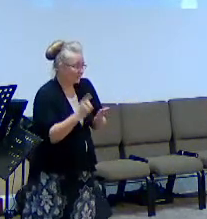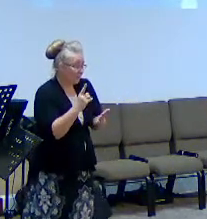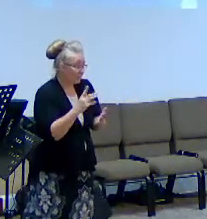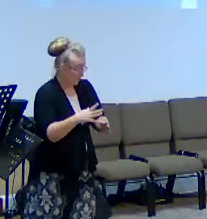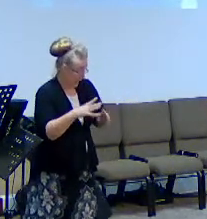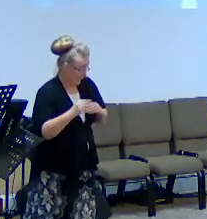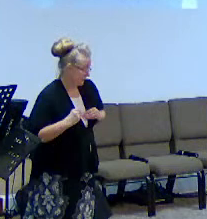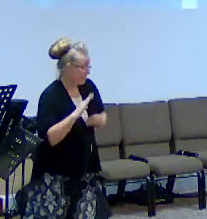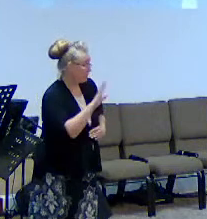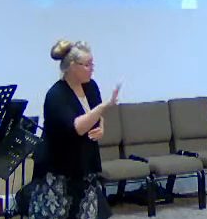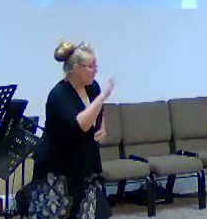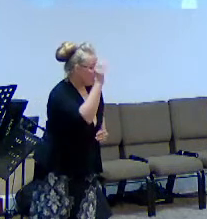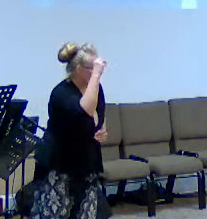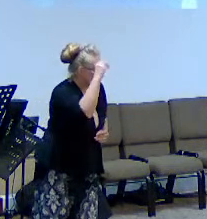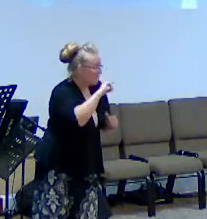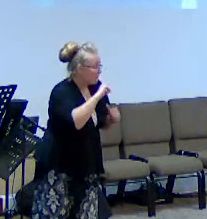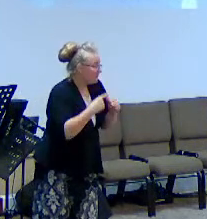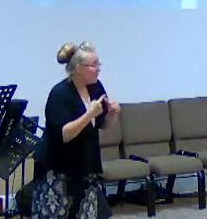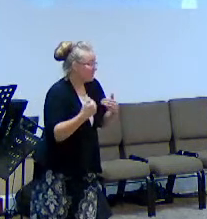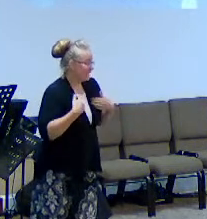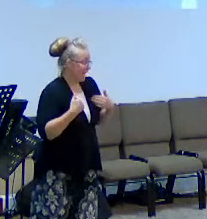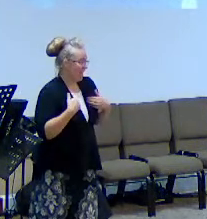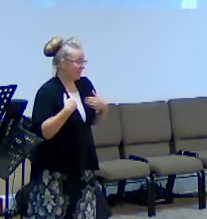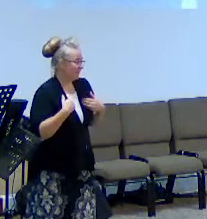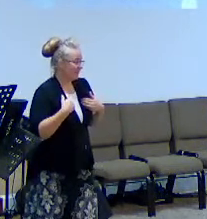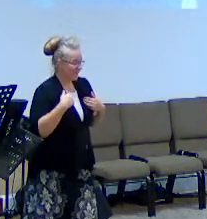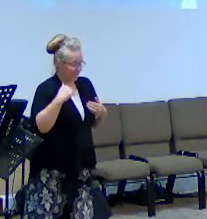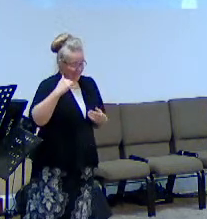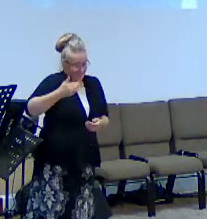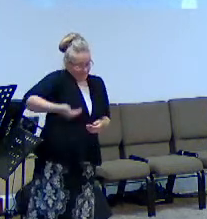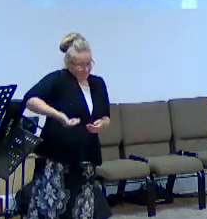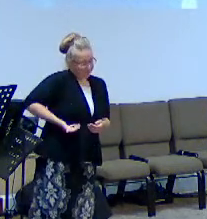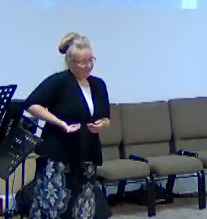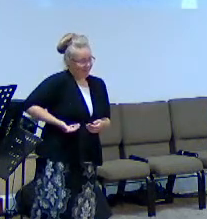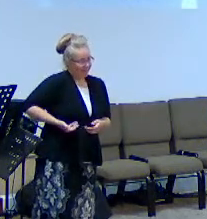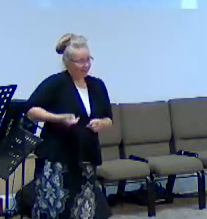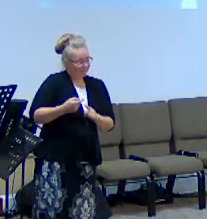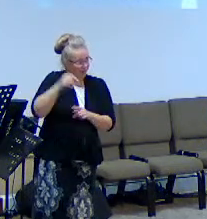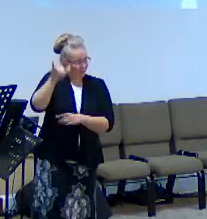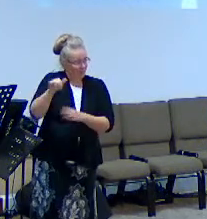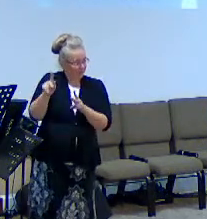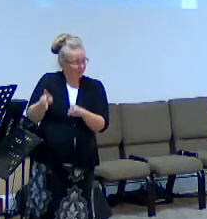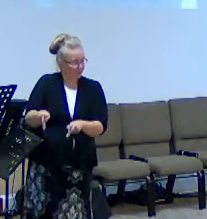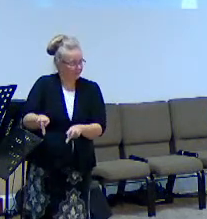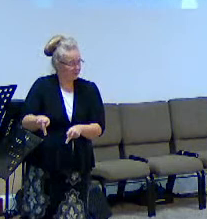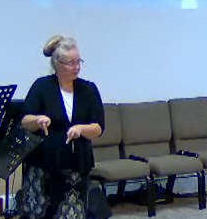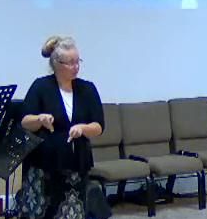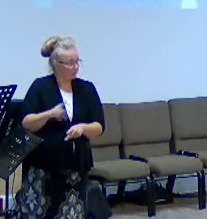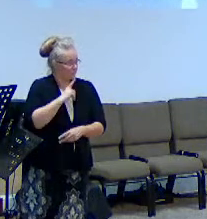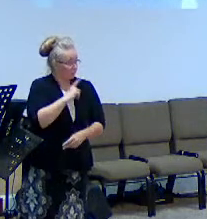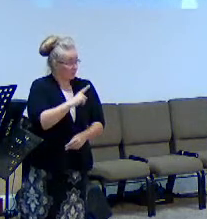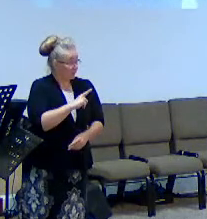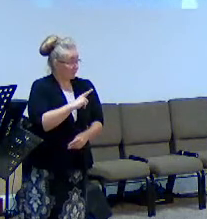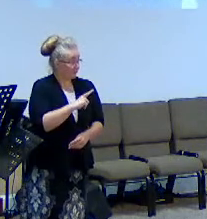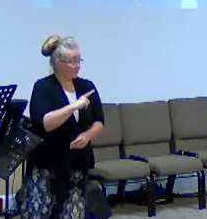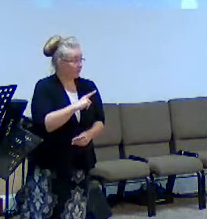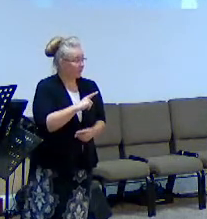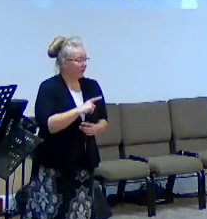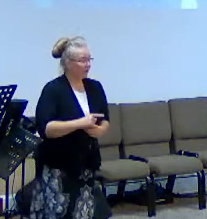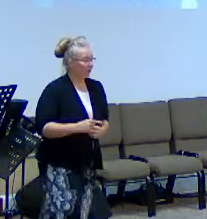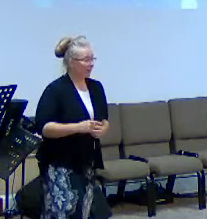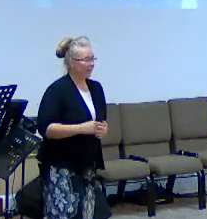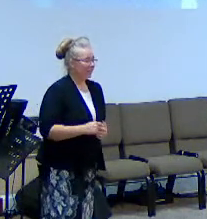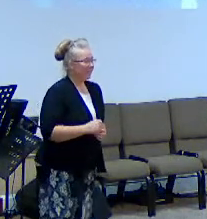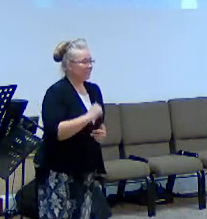accept your opinion, you first have to have an invitation from them sometimes. You really do. This